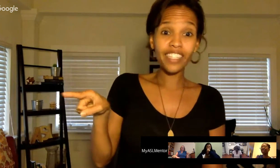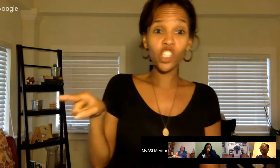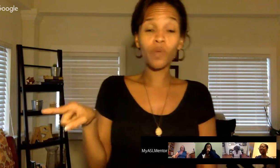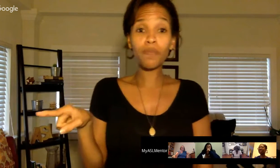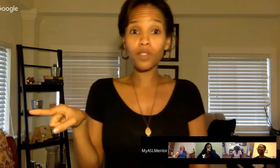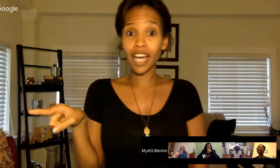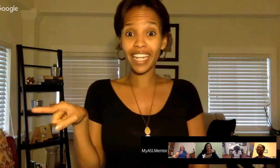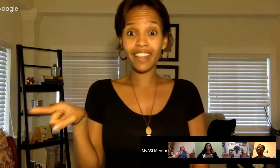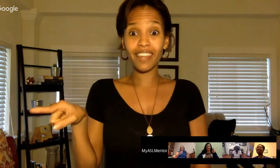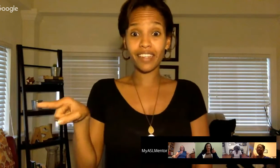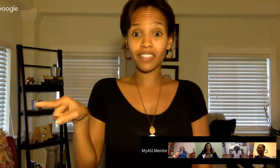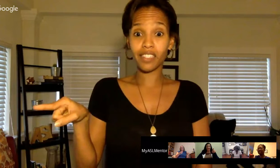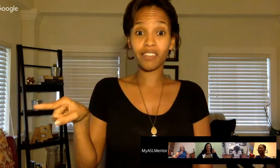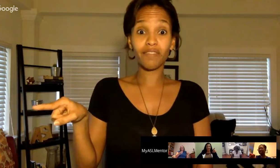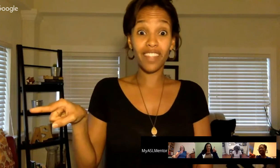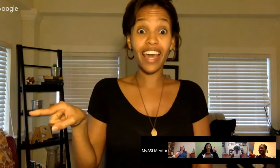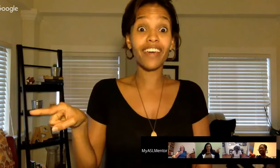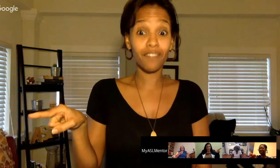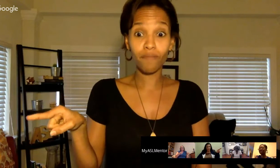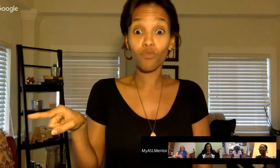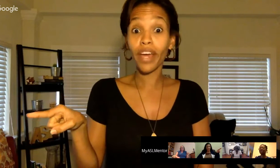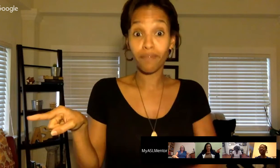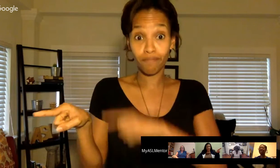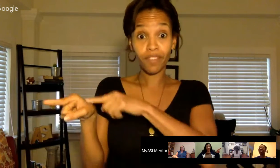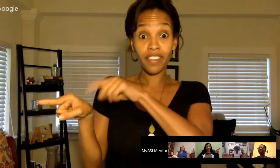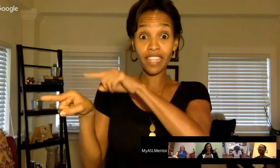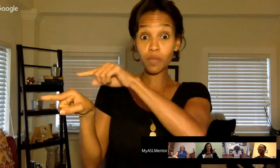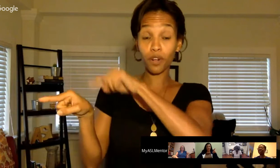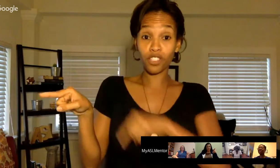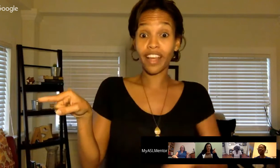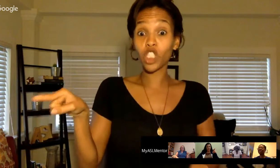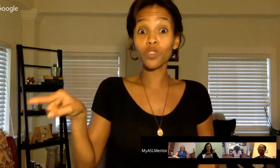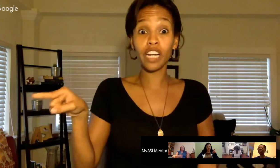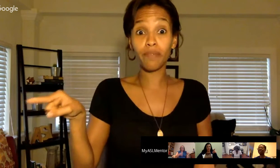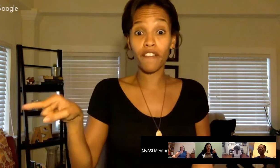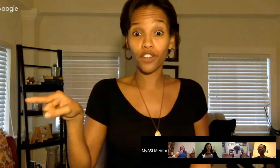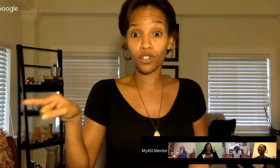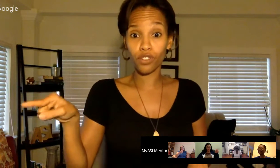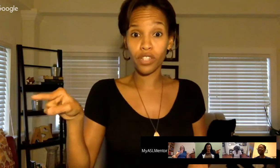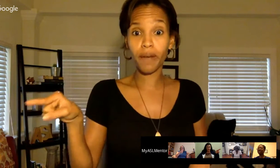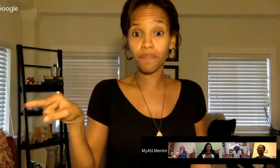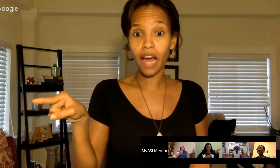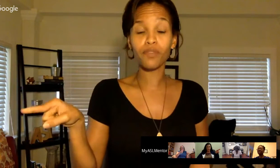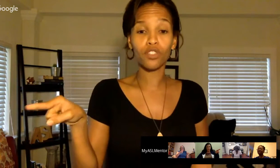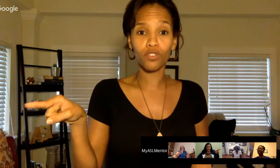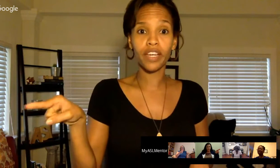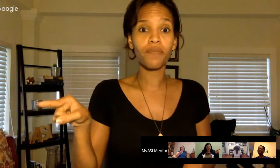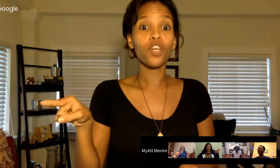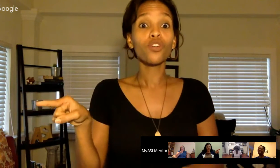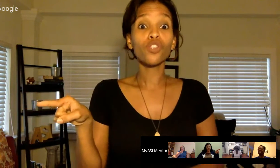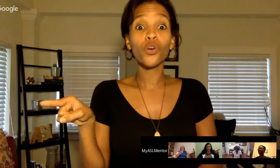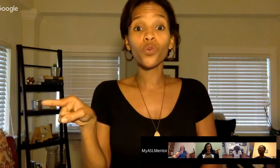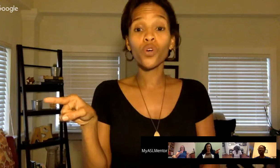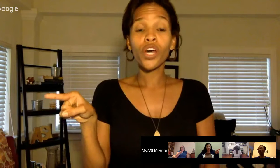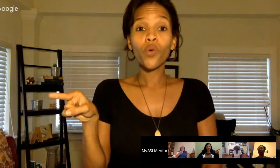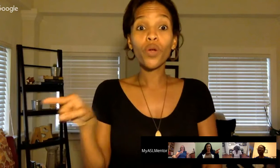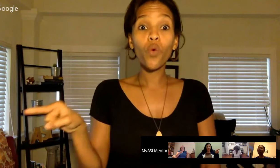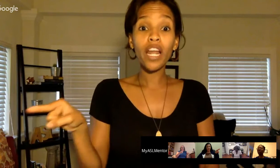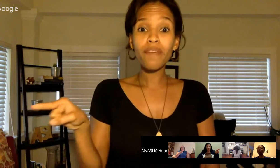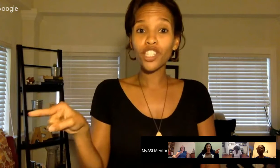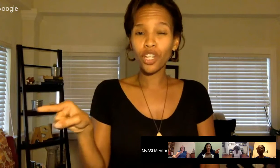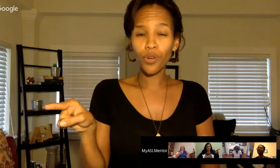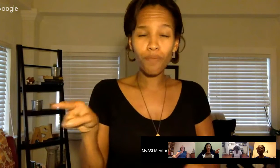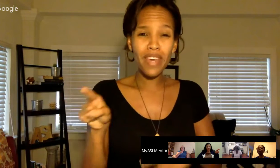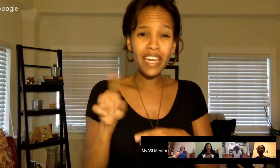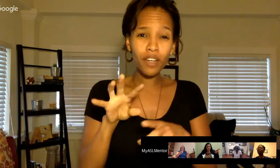They. I see two people signing this. They. Right. This person. That's who we're talking about first. Yep, absolutely. So we